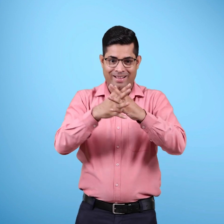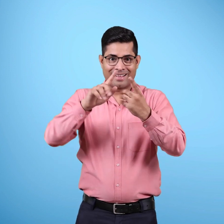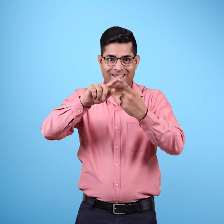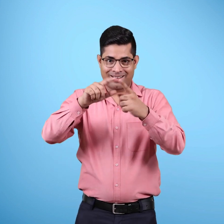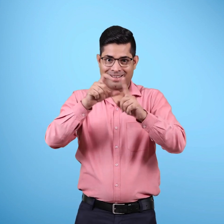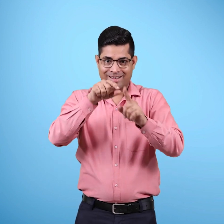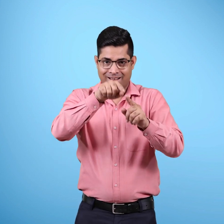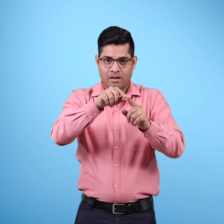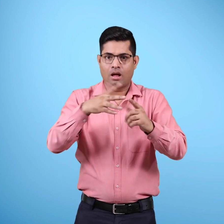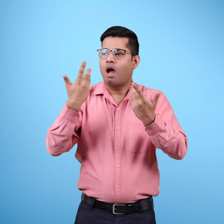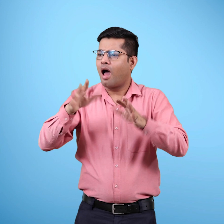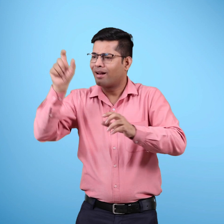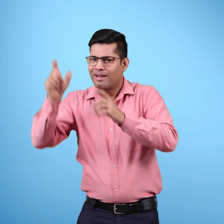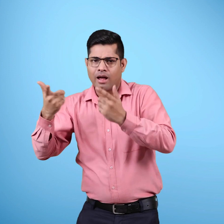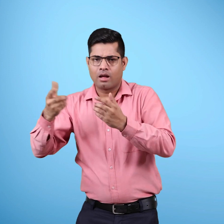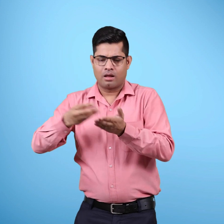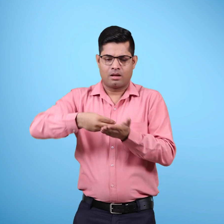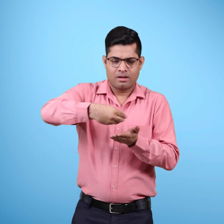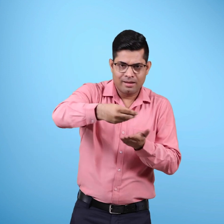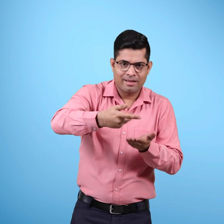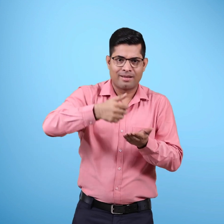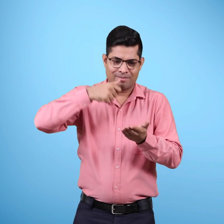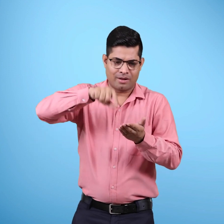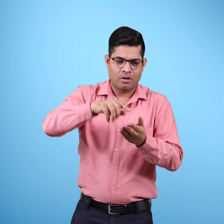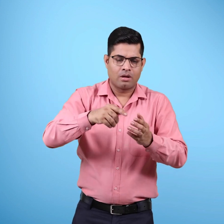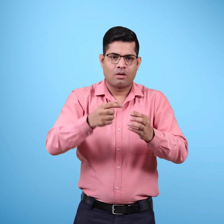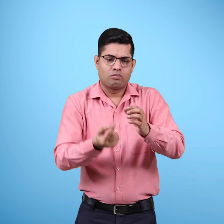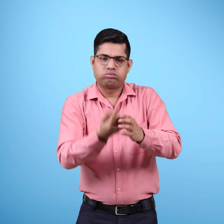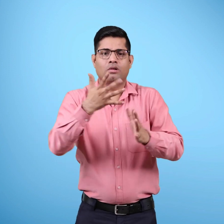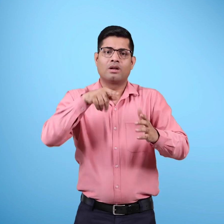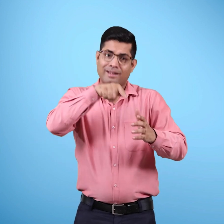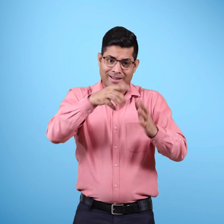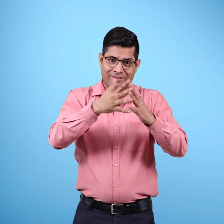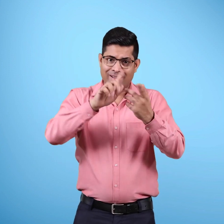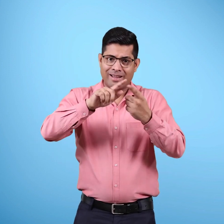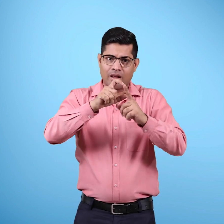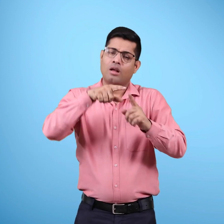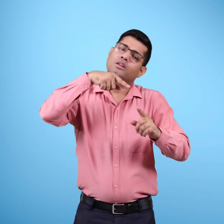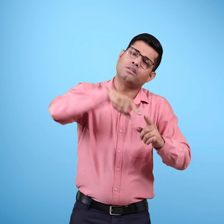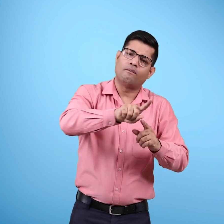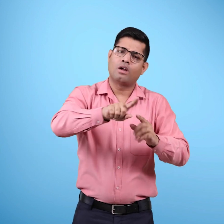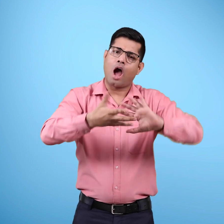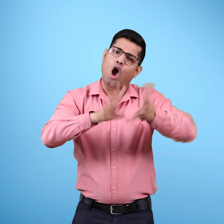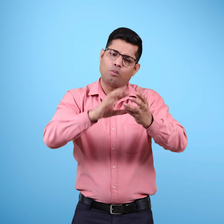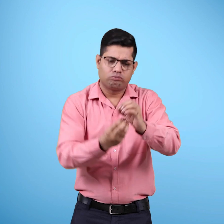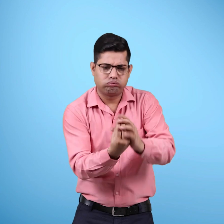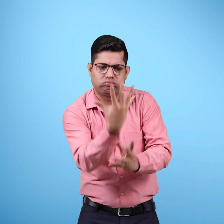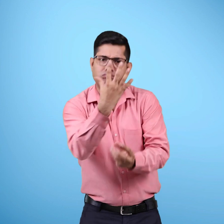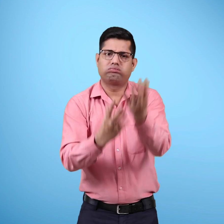In crop fields, lawns or in pots, often some unwanted plants or weeds start